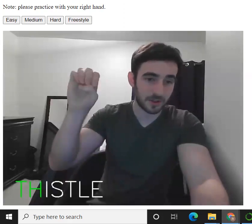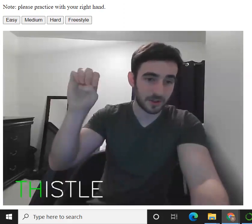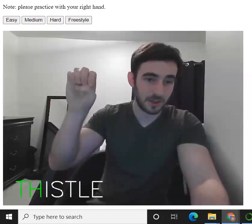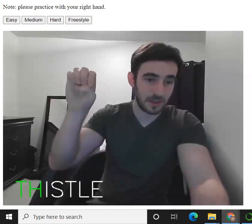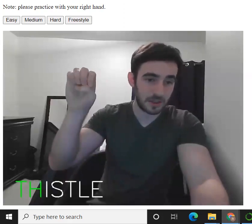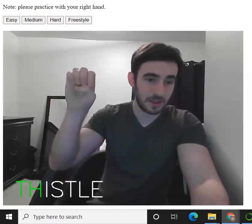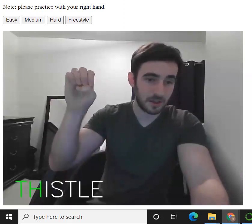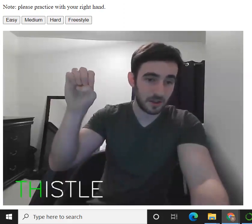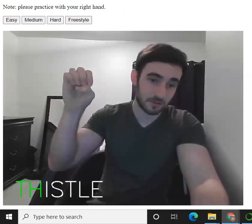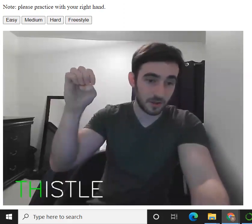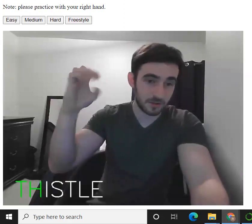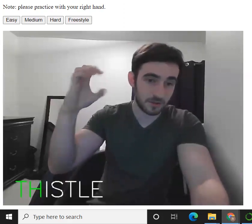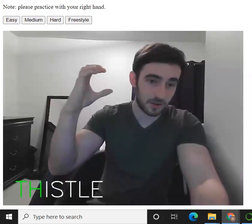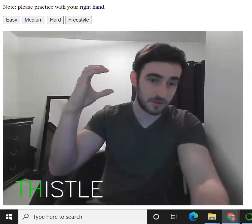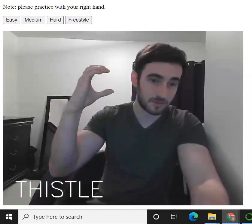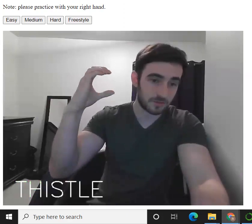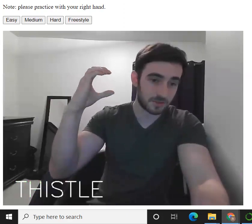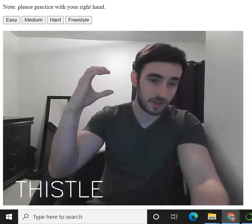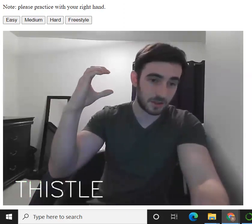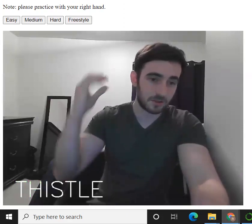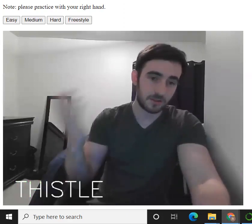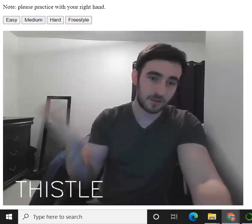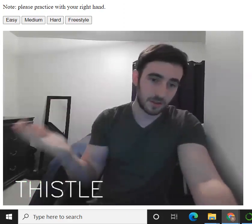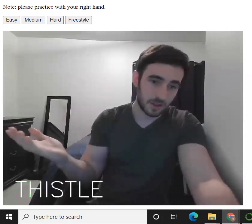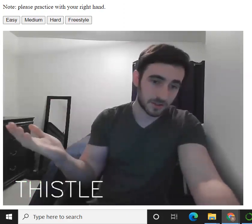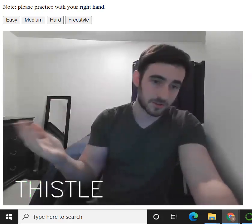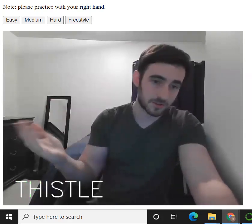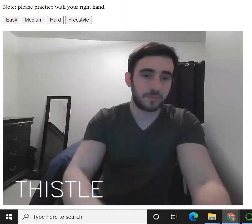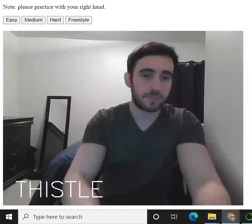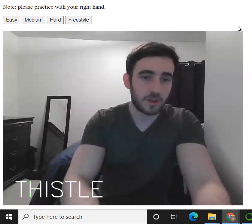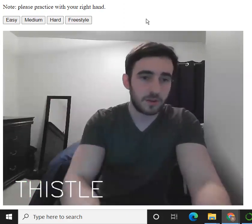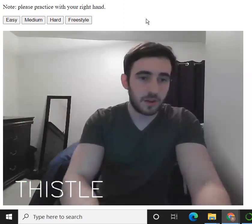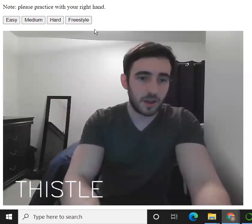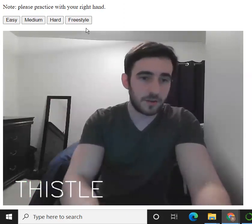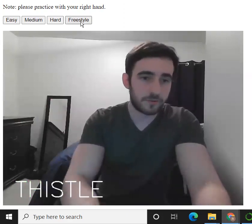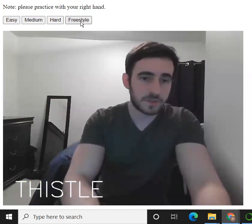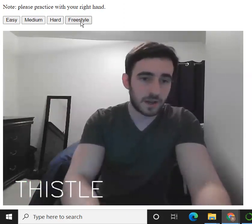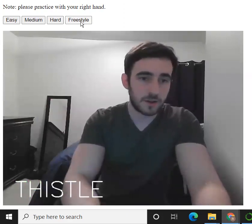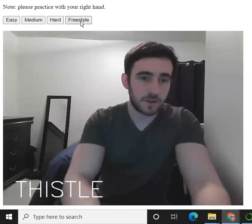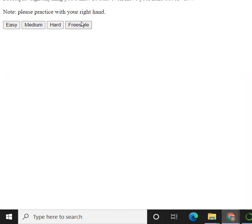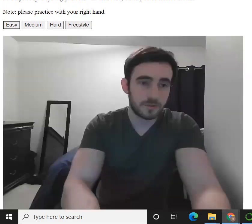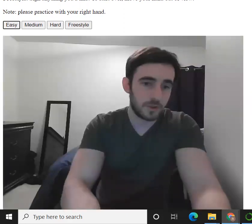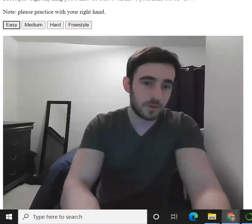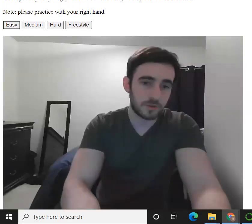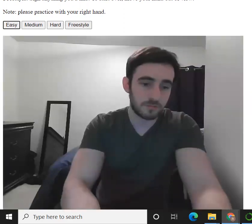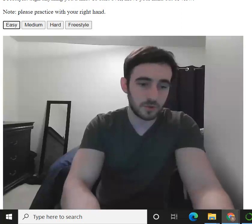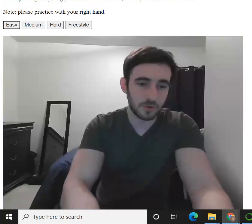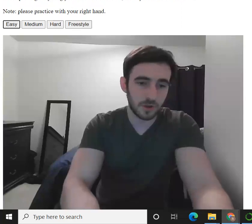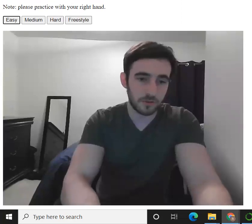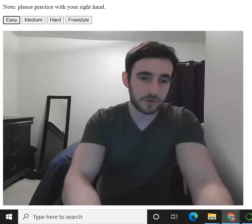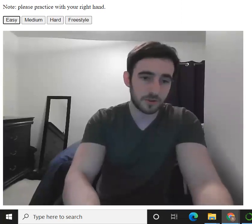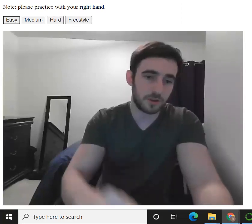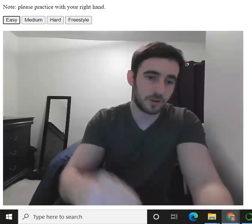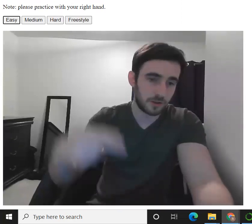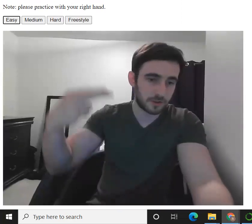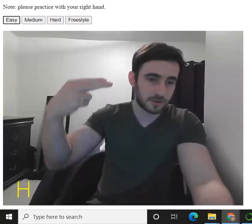like E, crud, you know, C, it starts over. And then freestyle, you can do whatever you